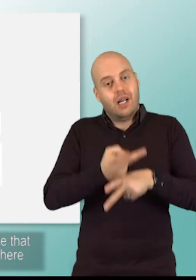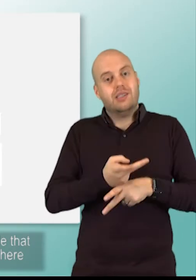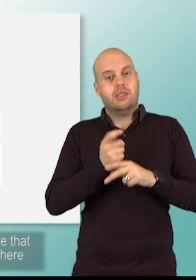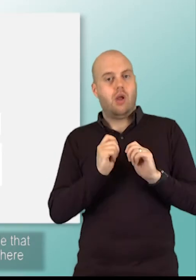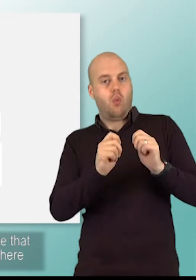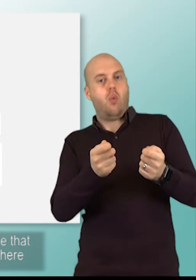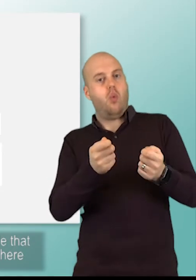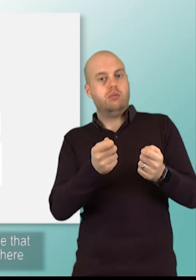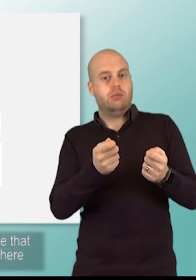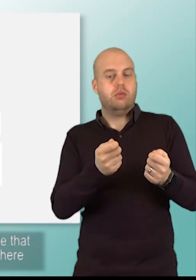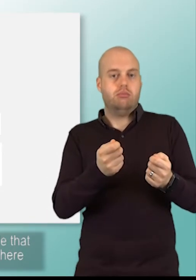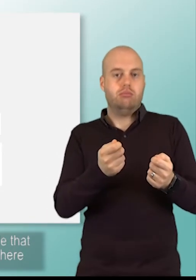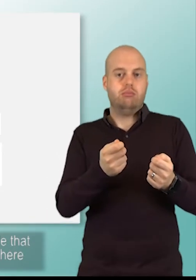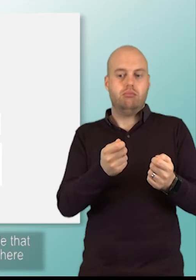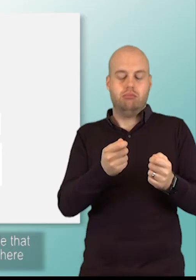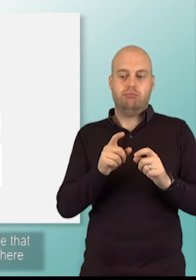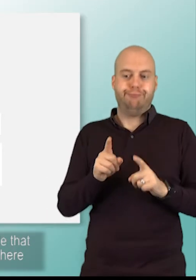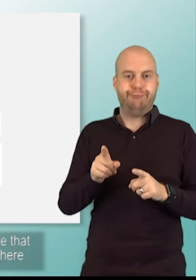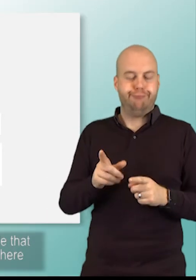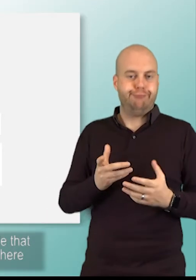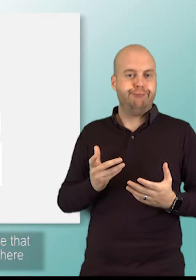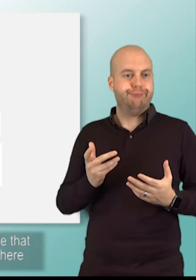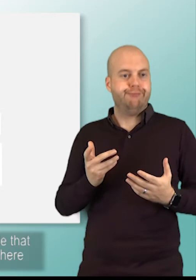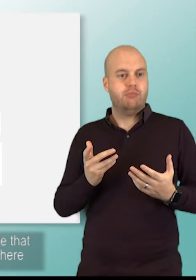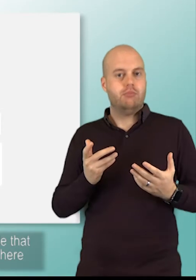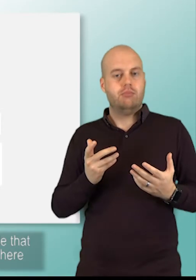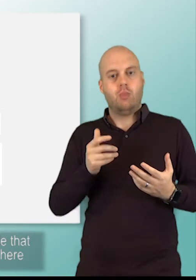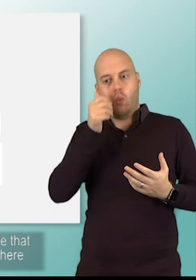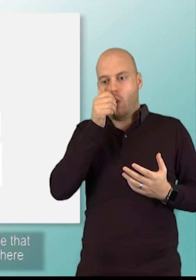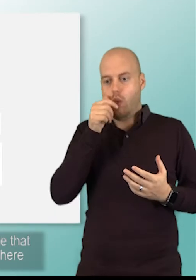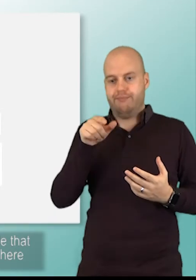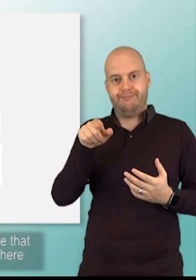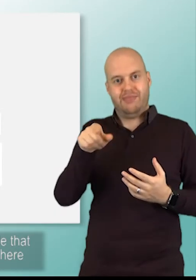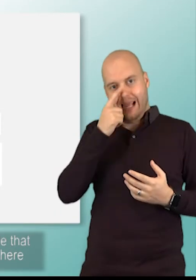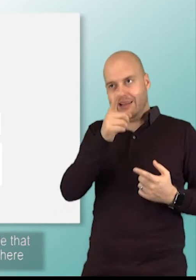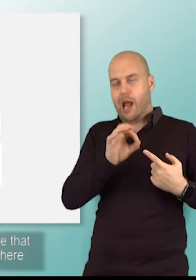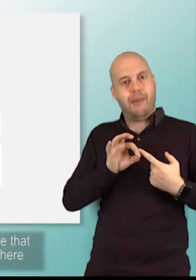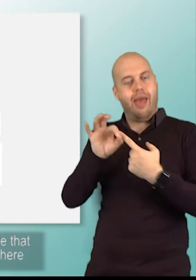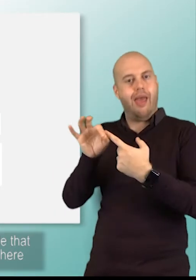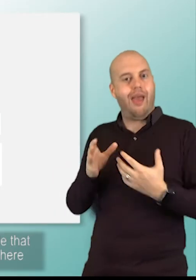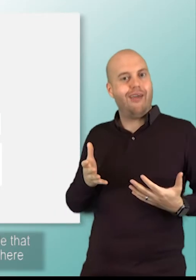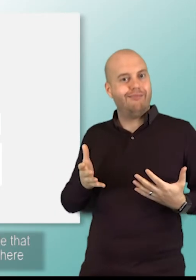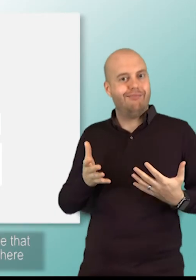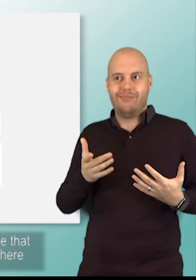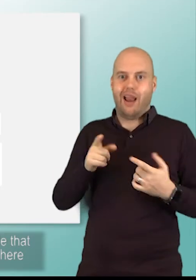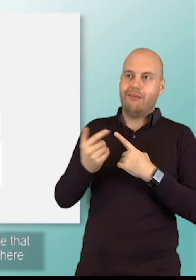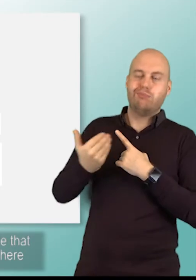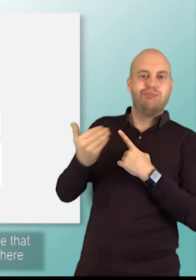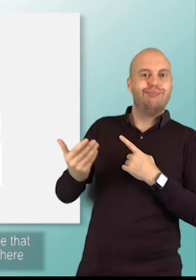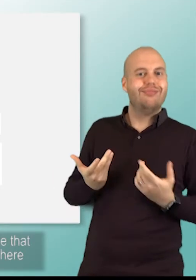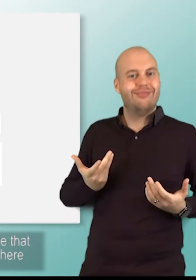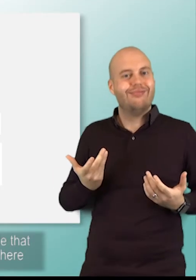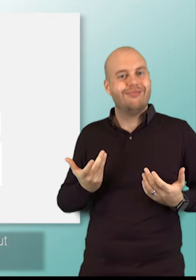is obviously an accolade that you can apply to, but I think most of